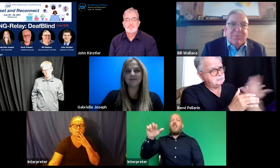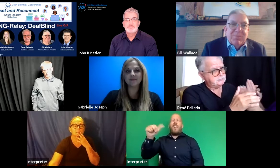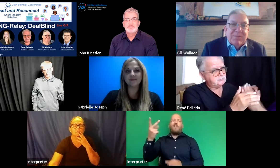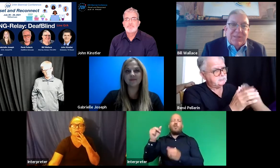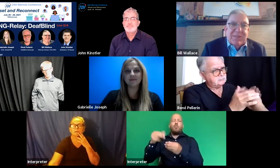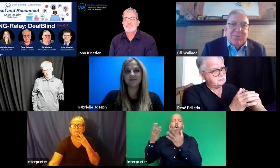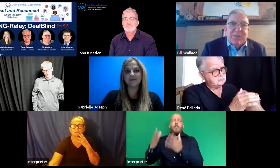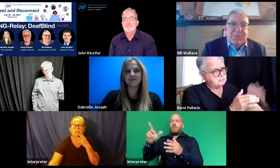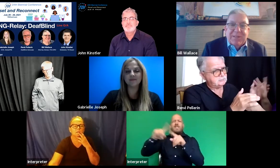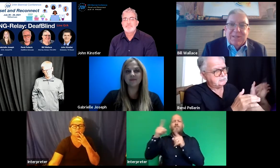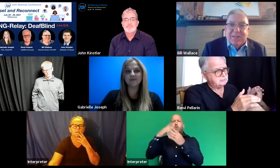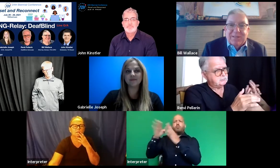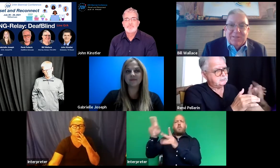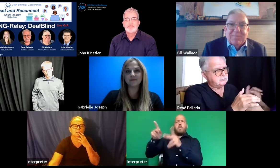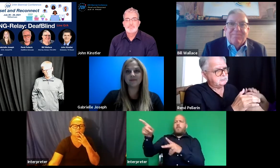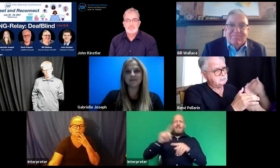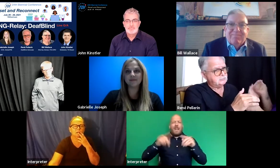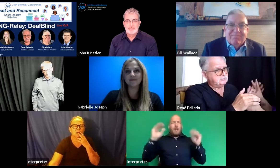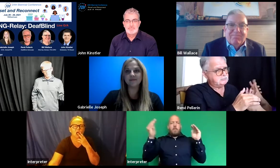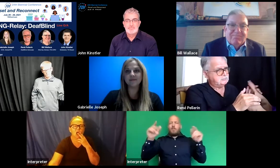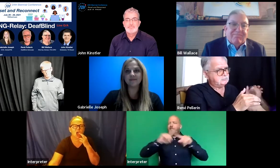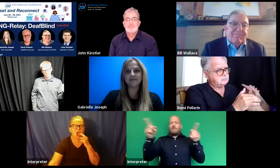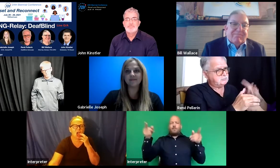comparable. So just wanted to make that clear.